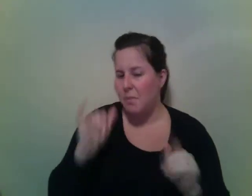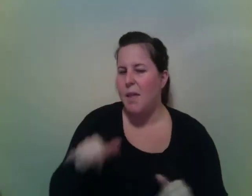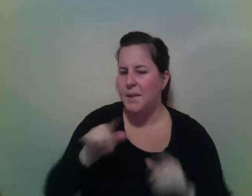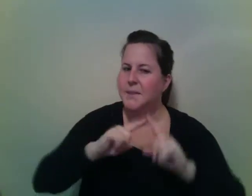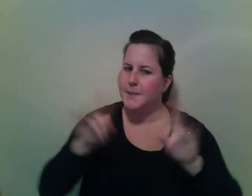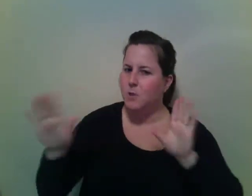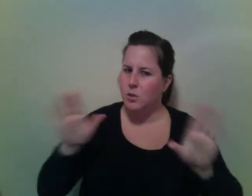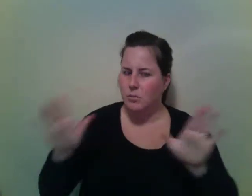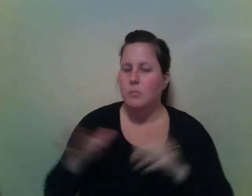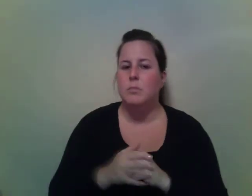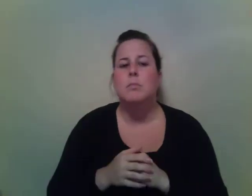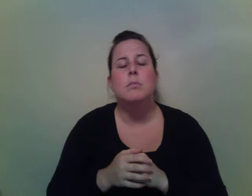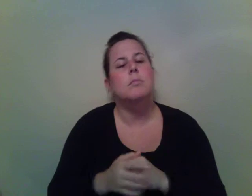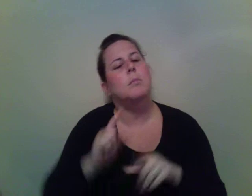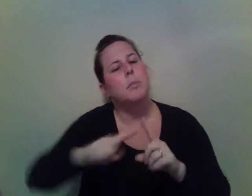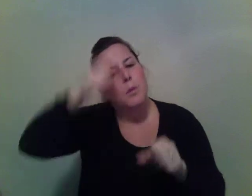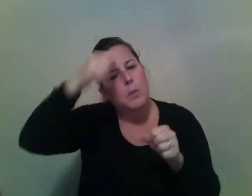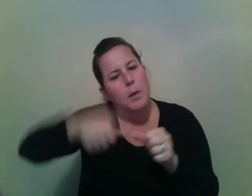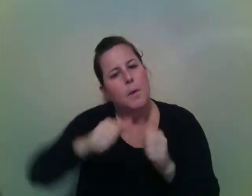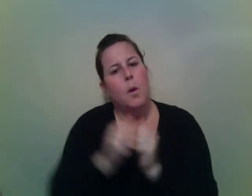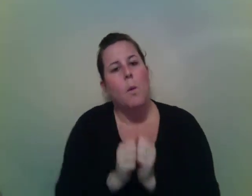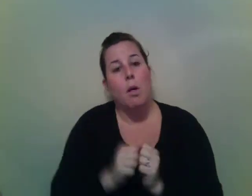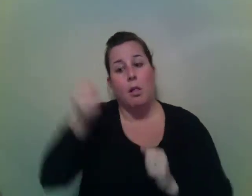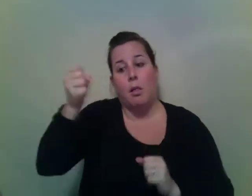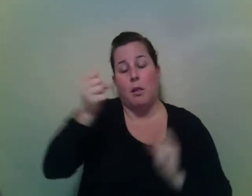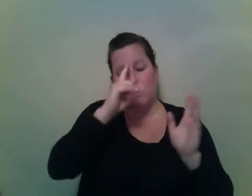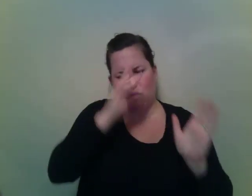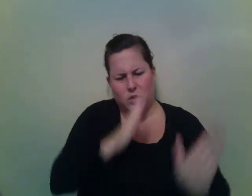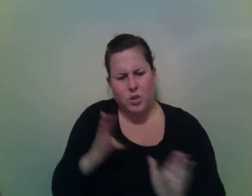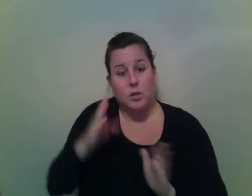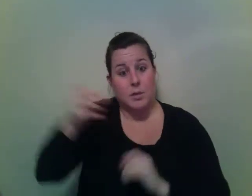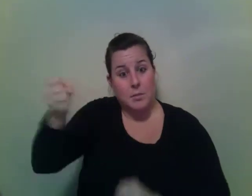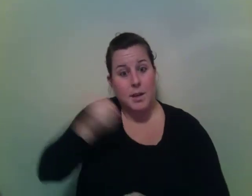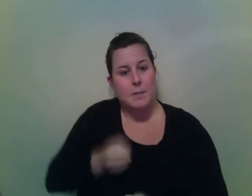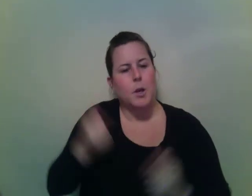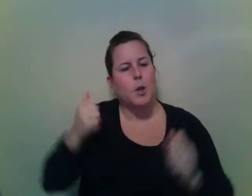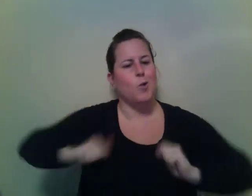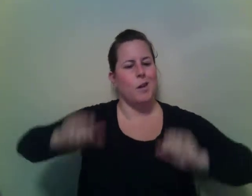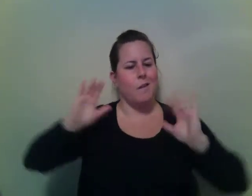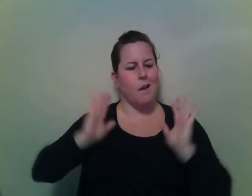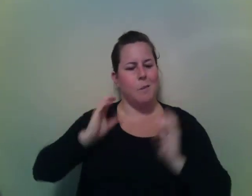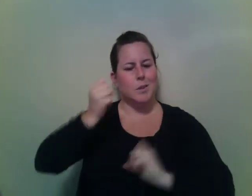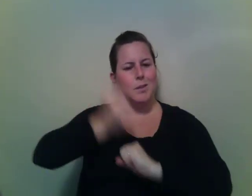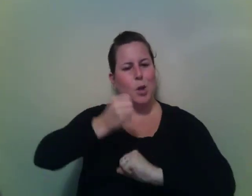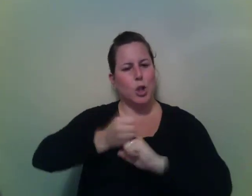there. But just remember, with strategic placement, you're giving up the sponsorship to someone else.